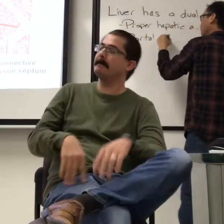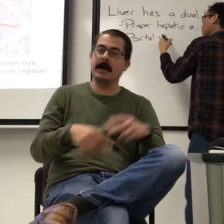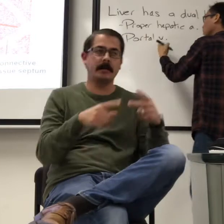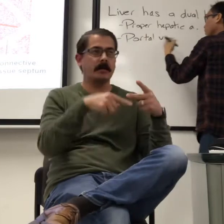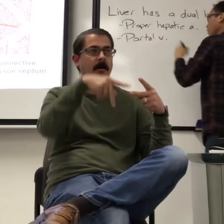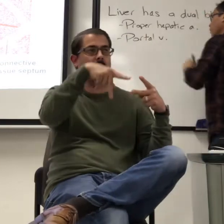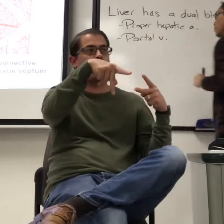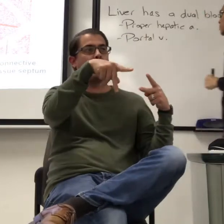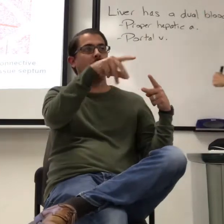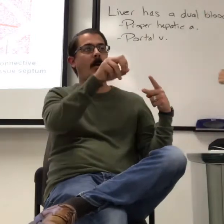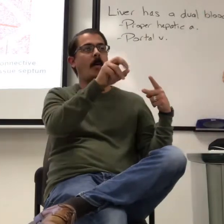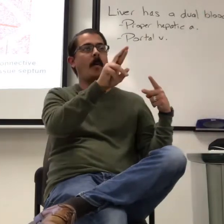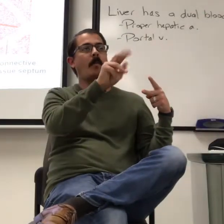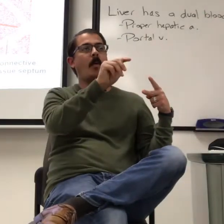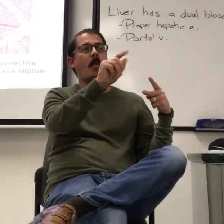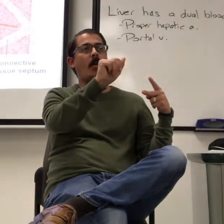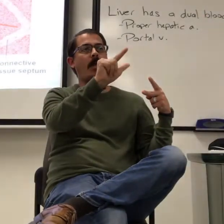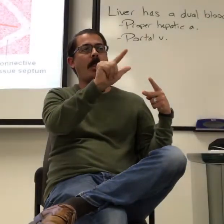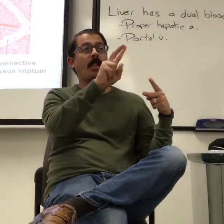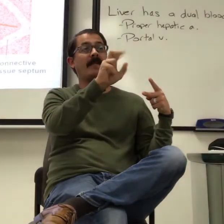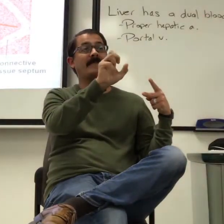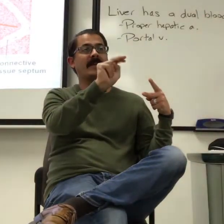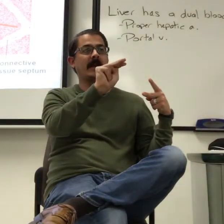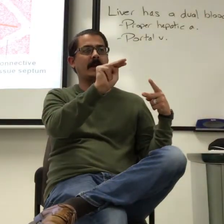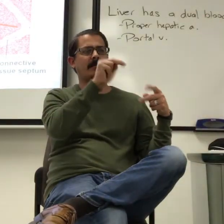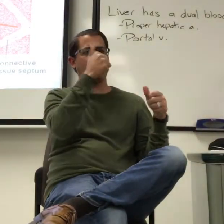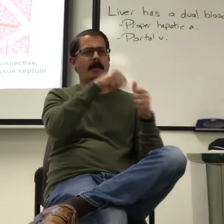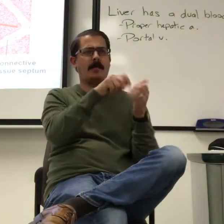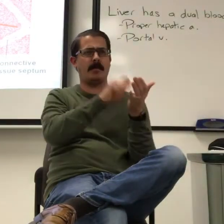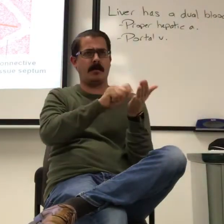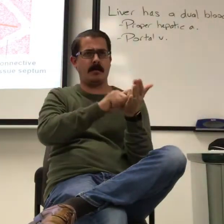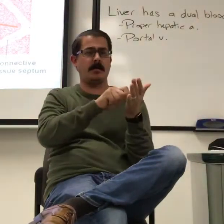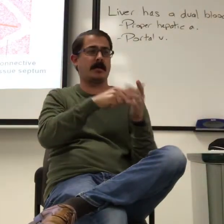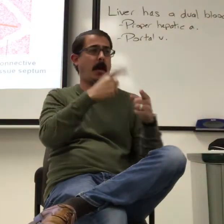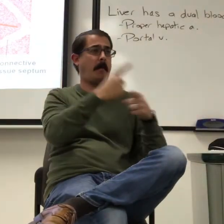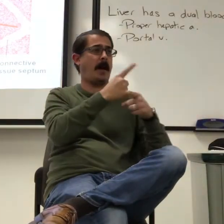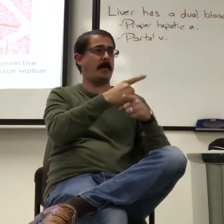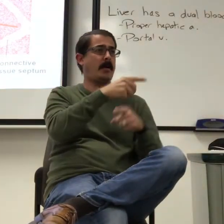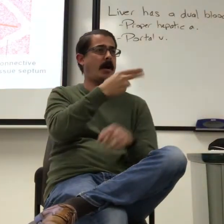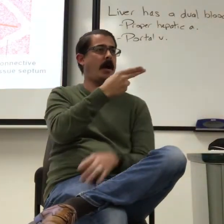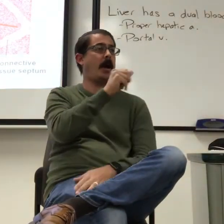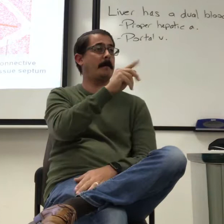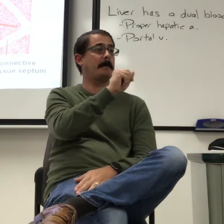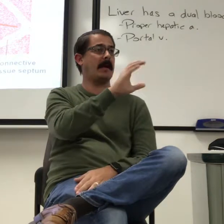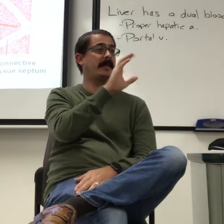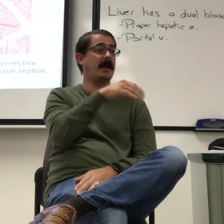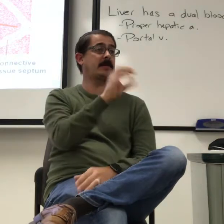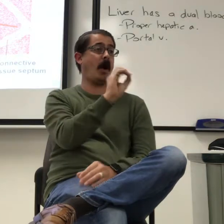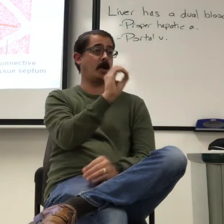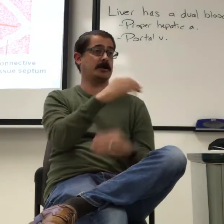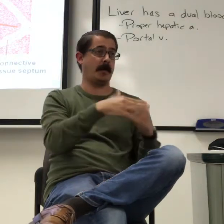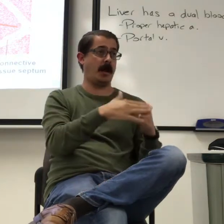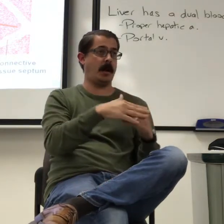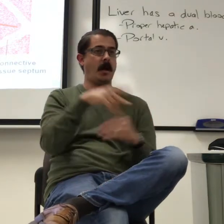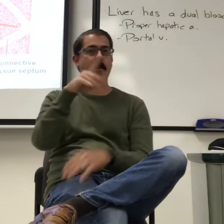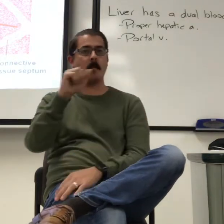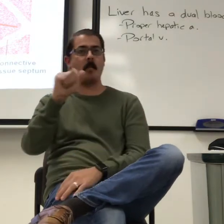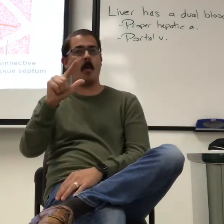Go back and look at those notes that we took for that. It's the proper hepatic artery that's got the oxygen-rich blood. The portal vein is